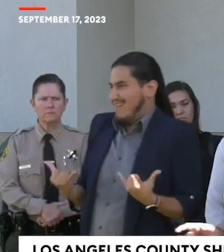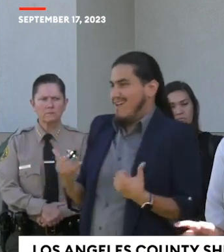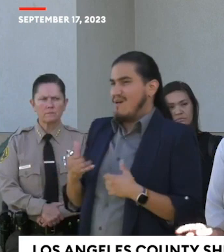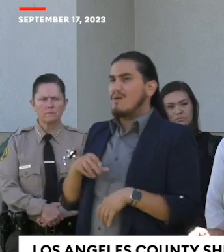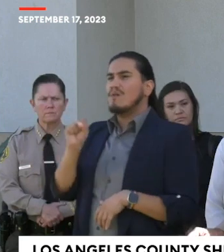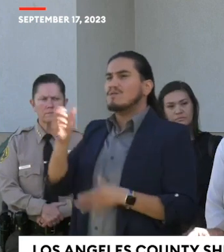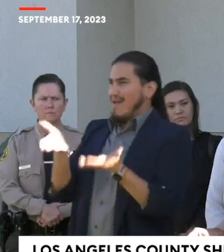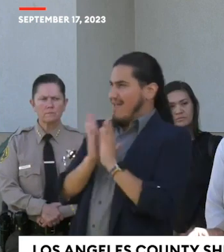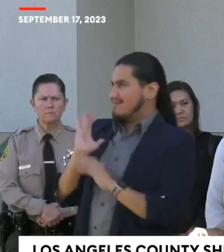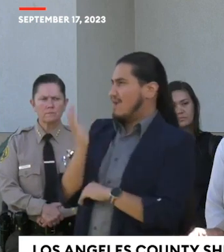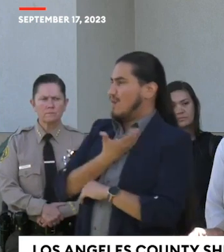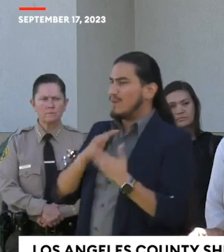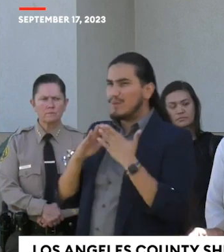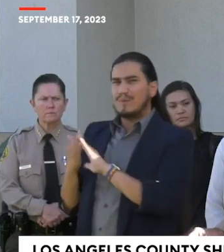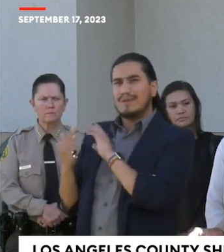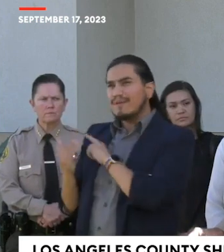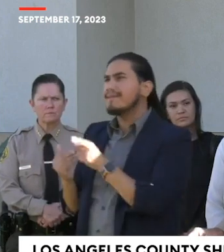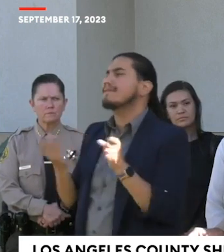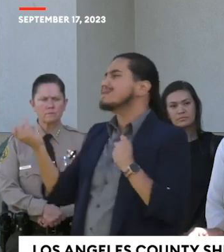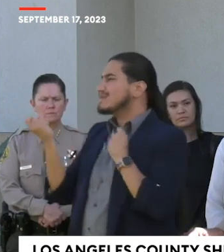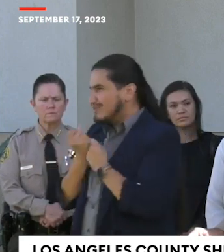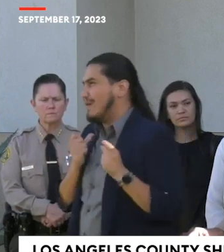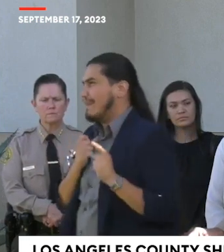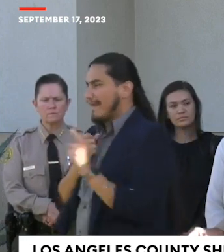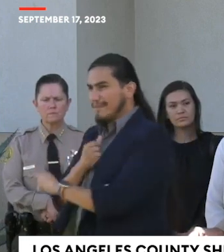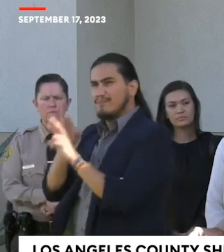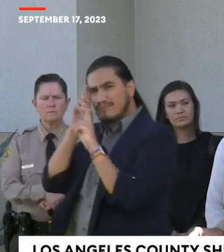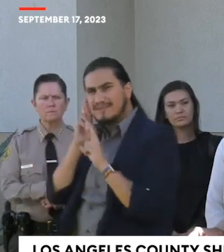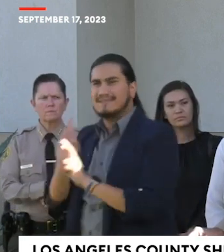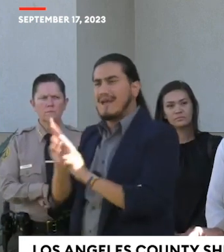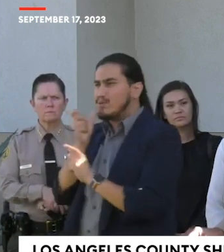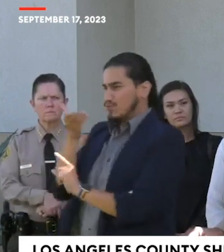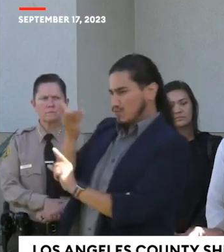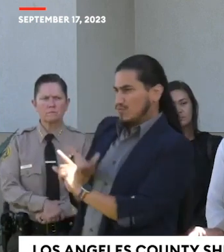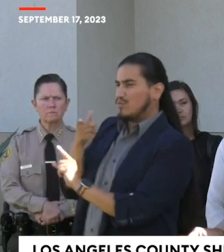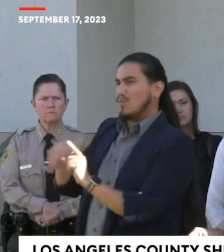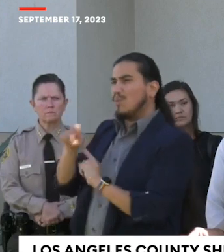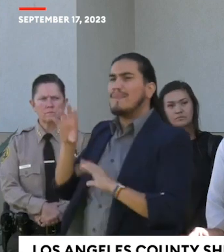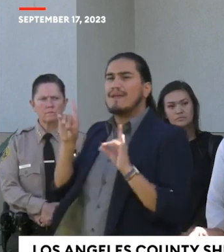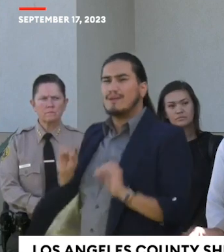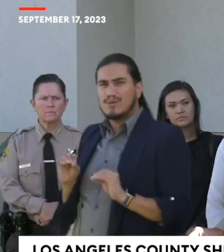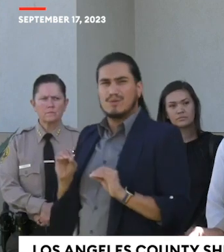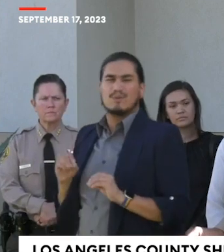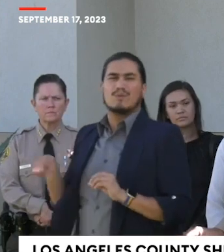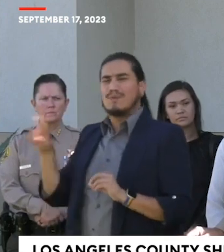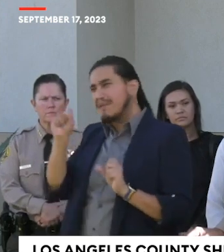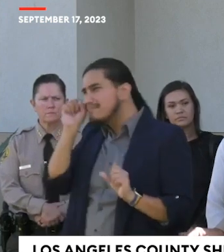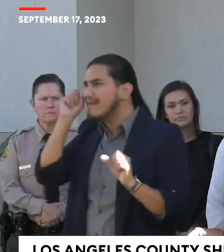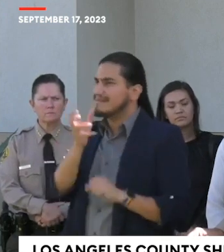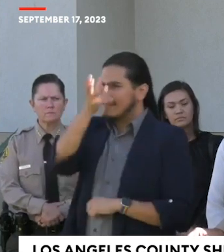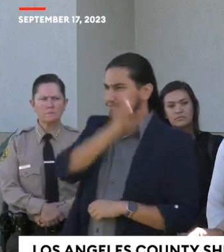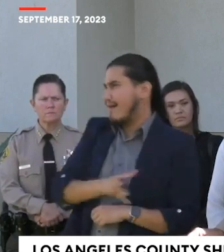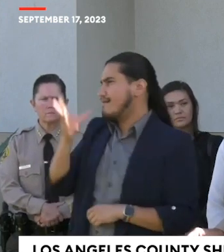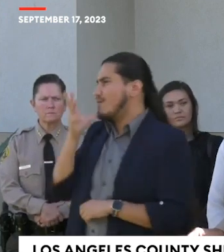I ask our community to support them, respect who they are and what they do. They're amazing men and